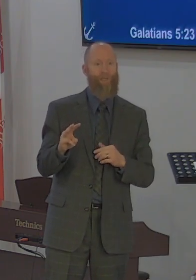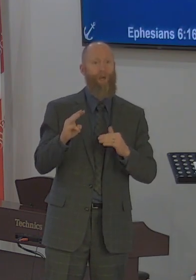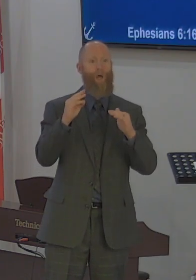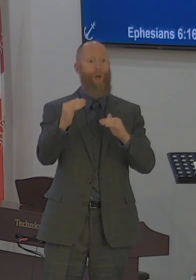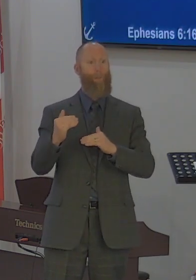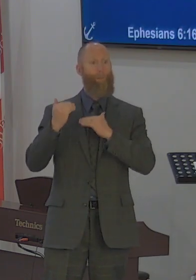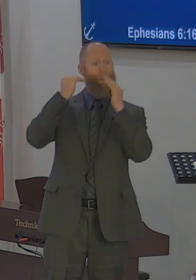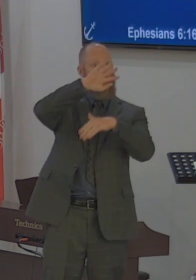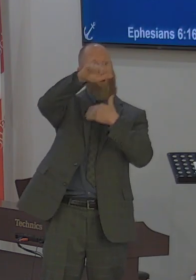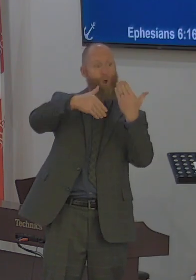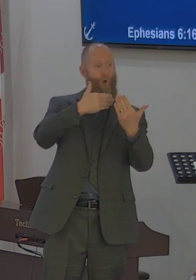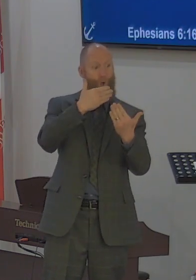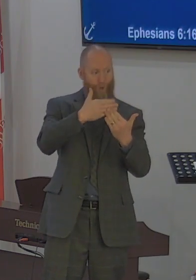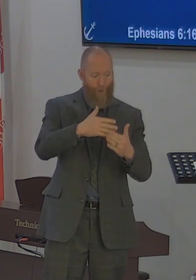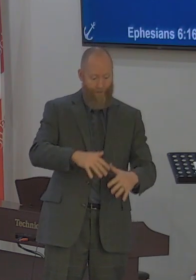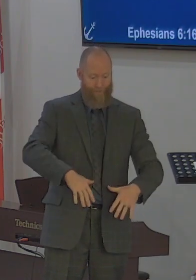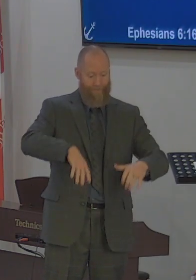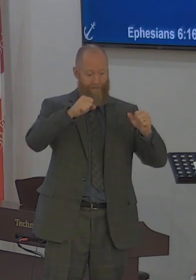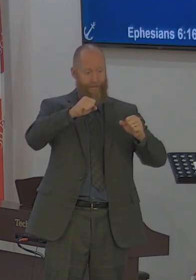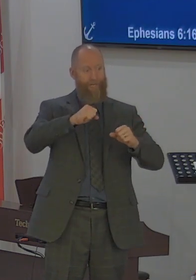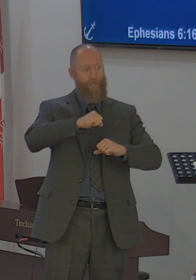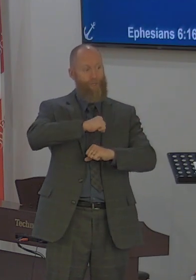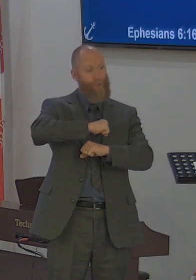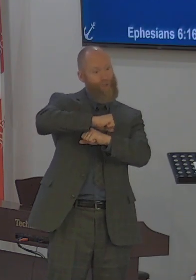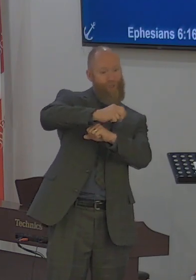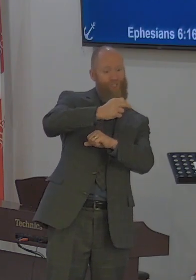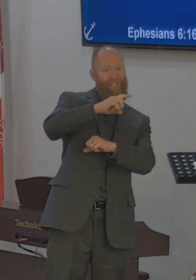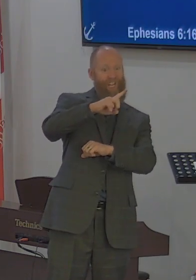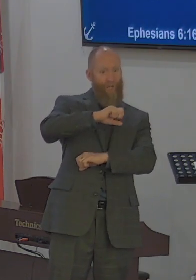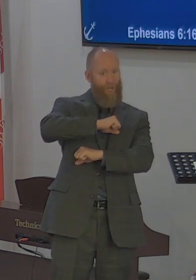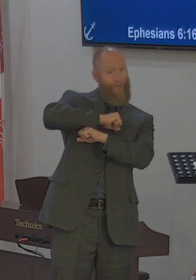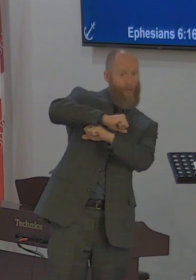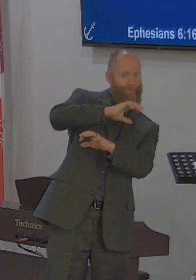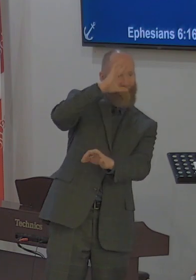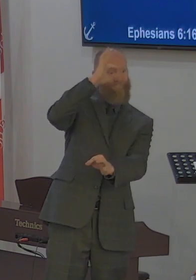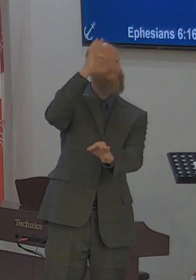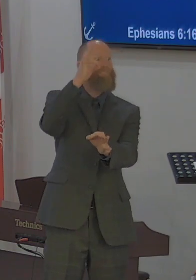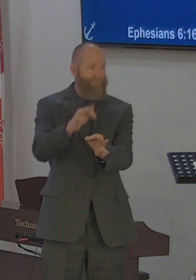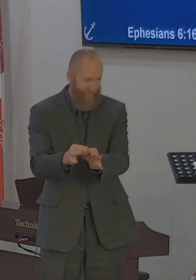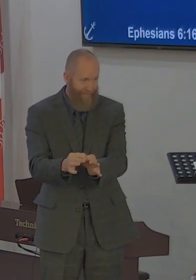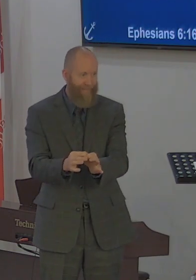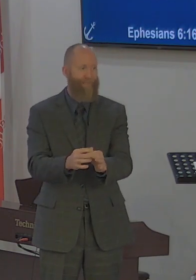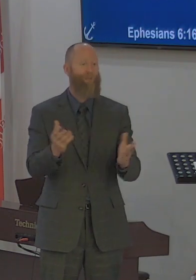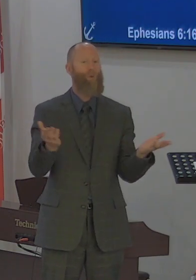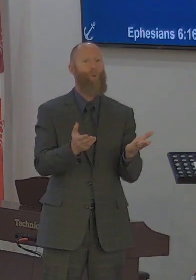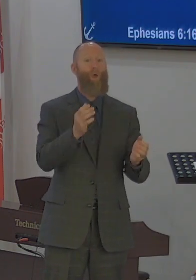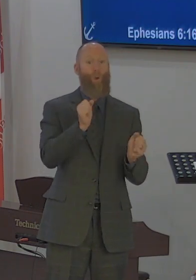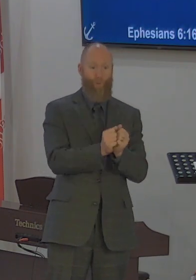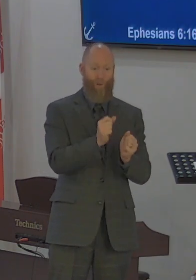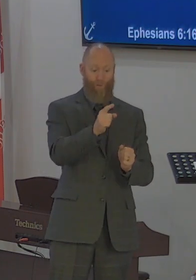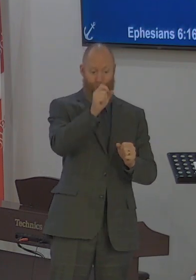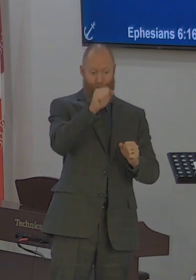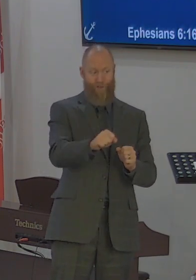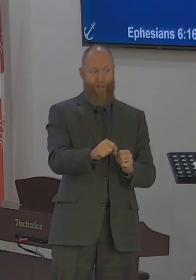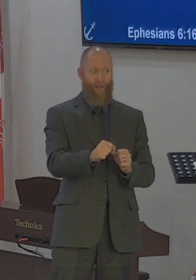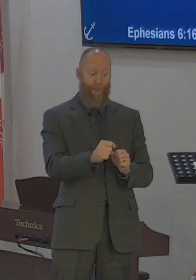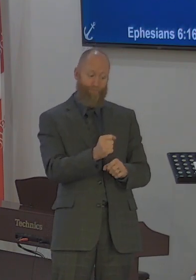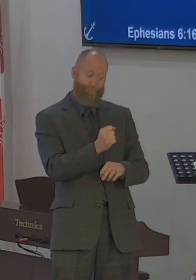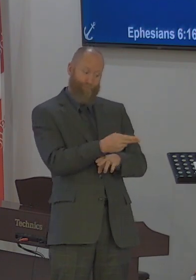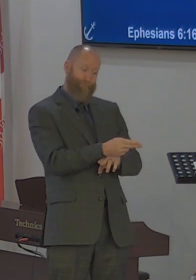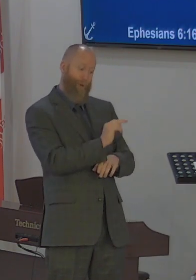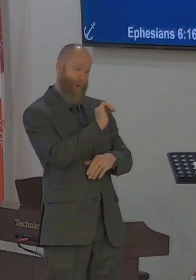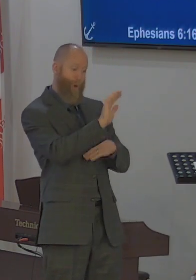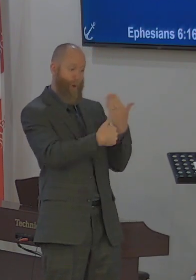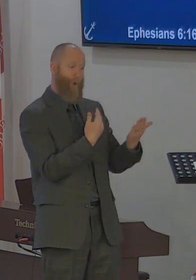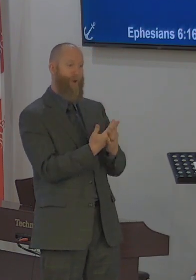"Above all, taking the shield of faith, wherewith ye shall be able to quench all the fiery darts